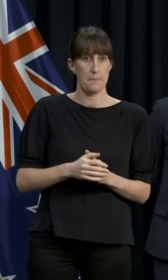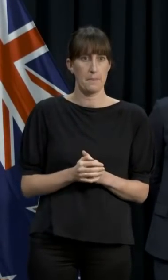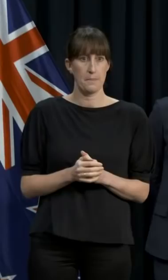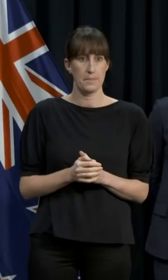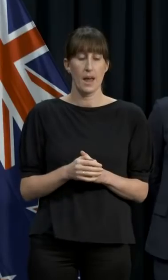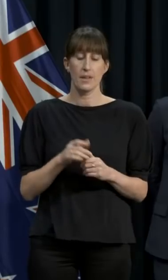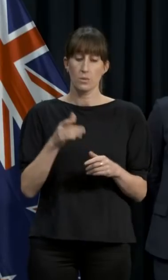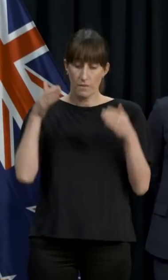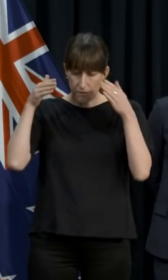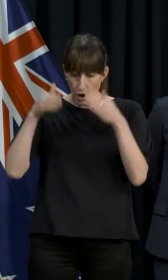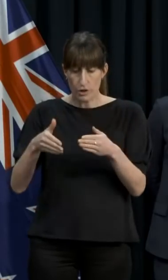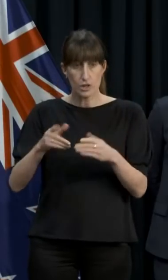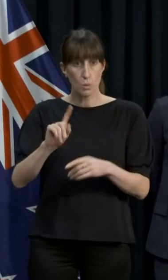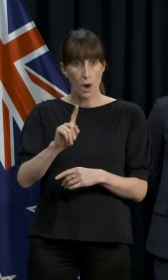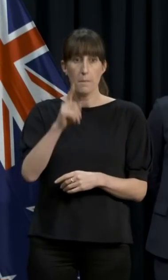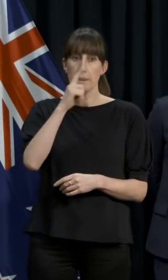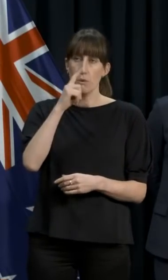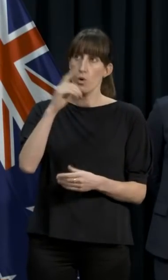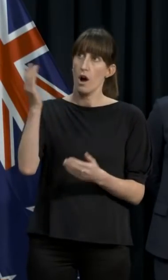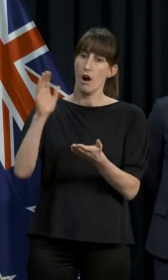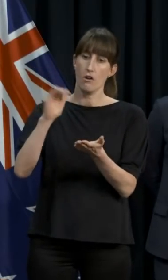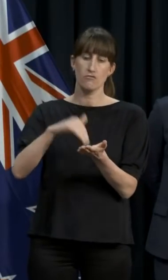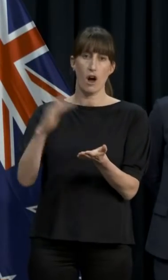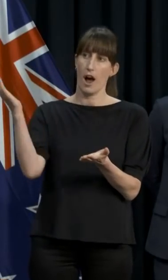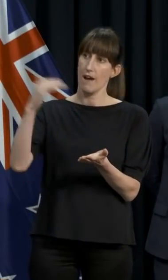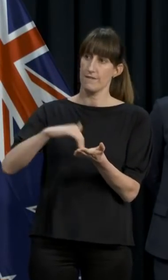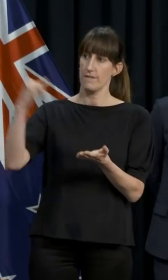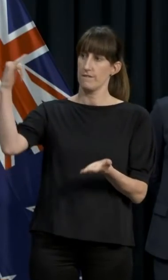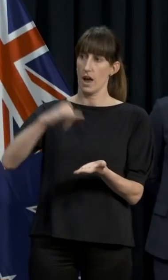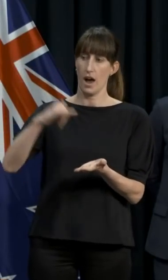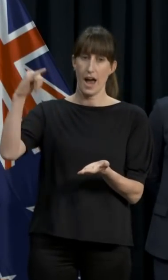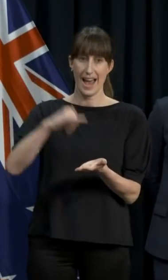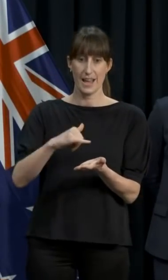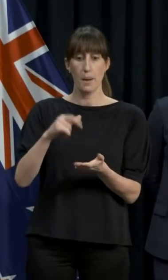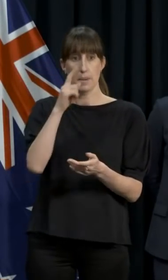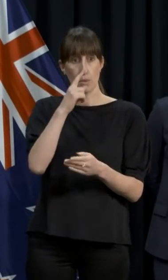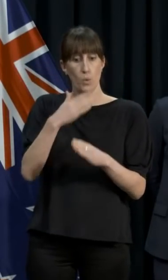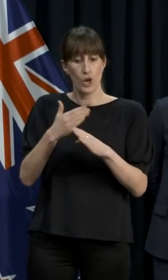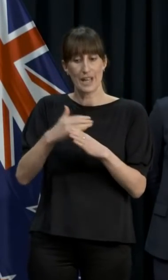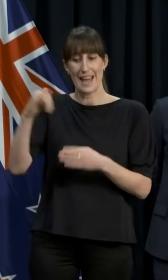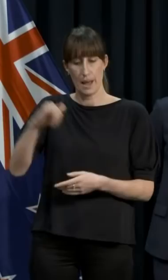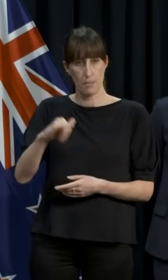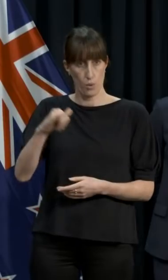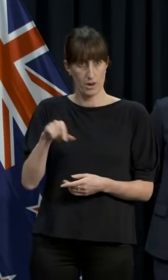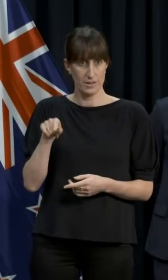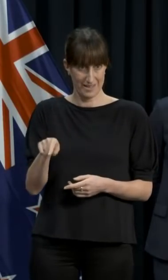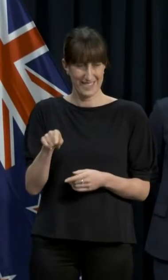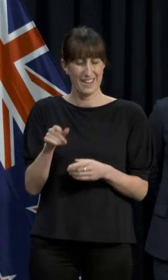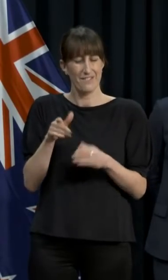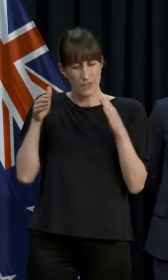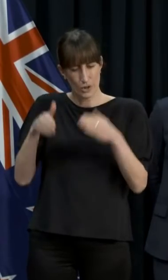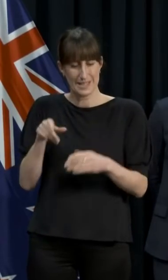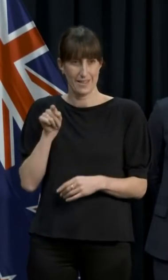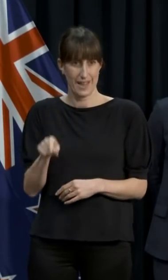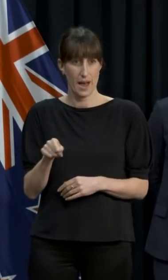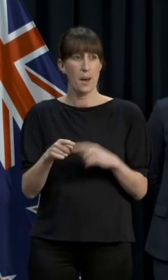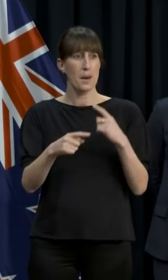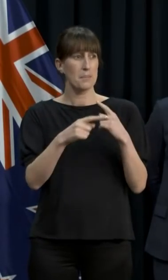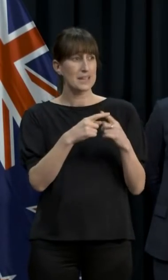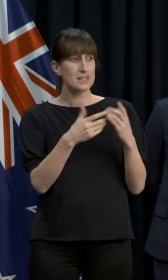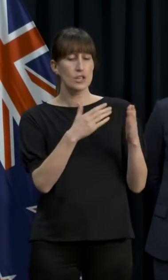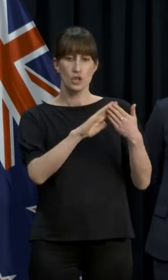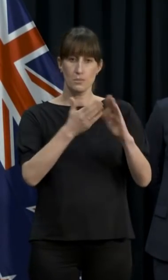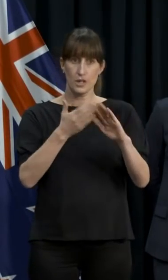coming across the border and those working at and around the border. And we also want to have enough testing being done in the community as part of